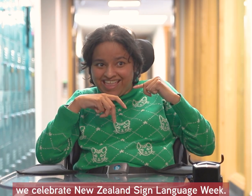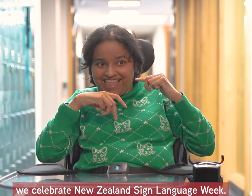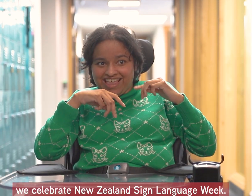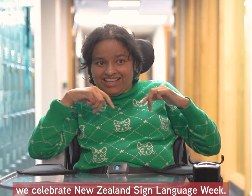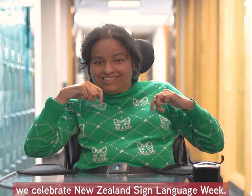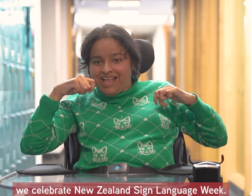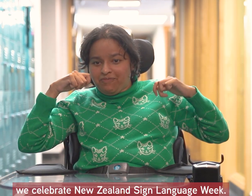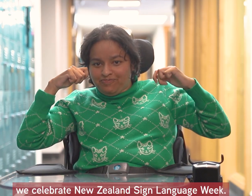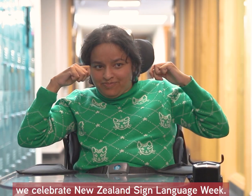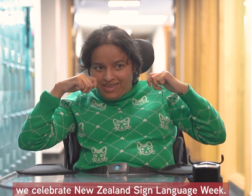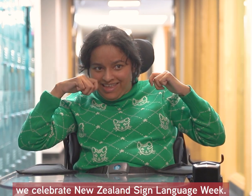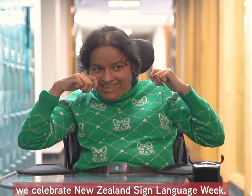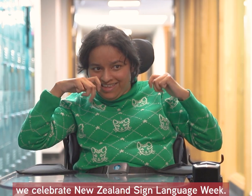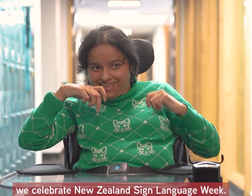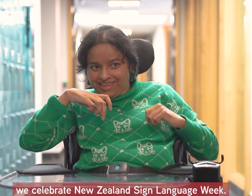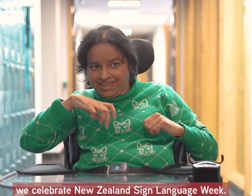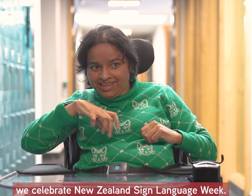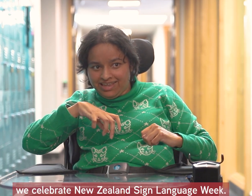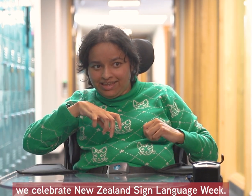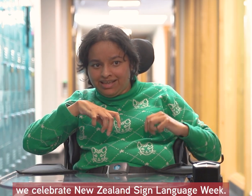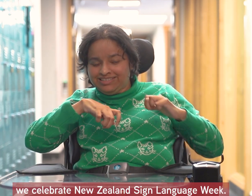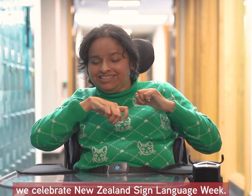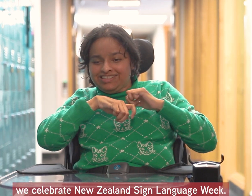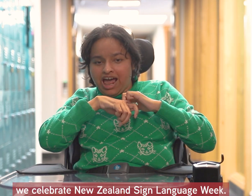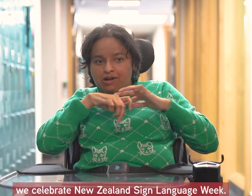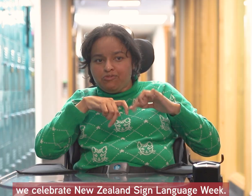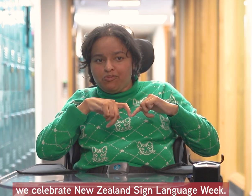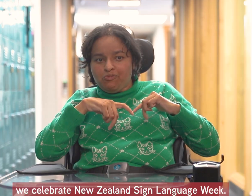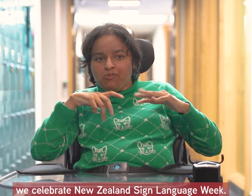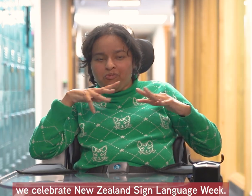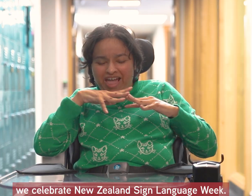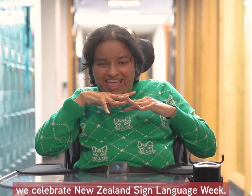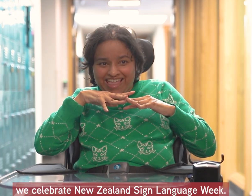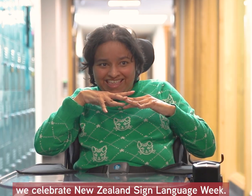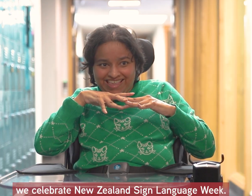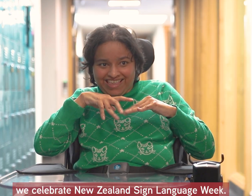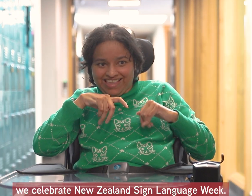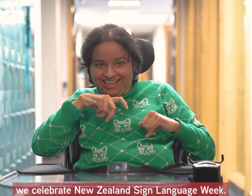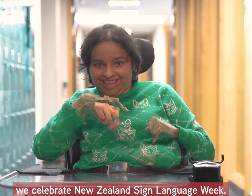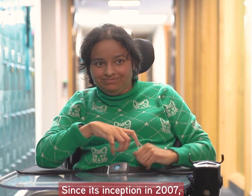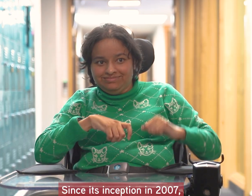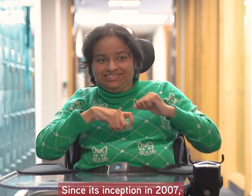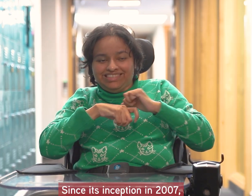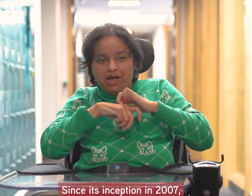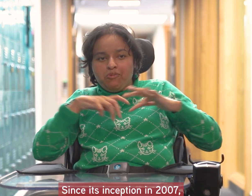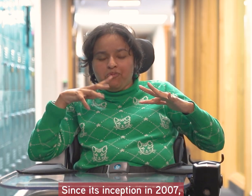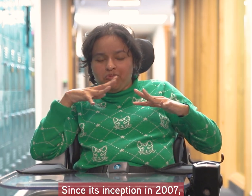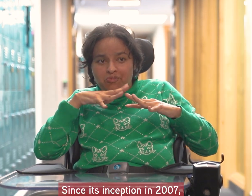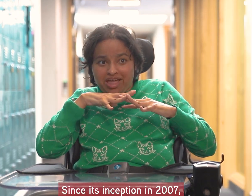we celebrate New Zealand Sign Language Week. Since its inception